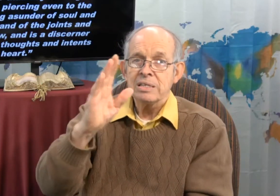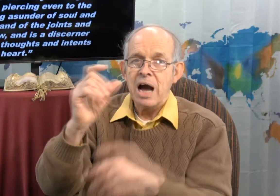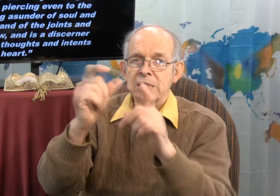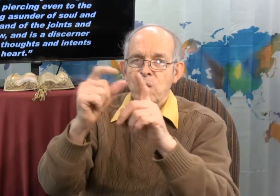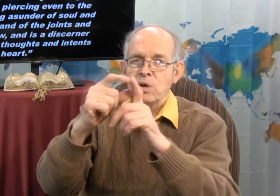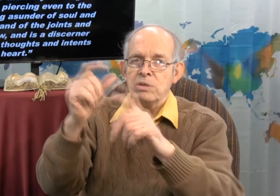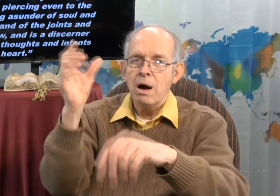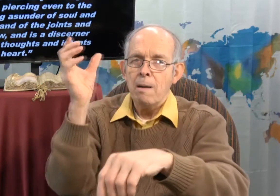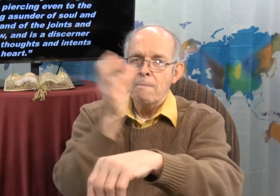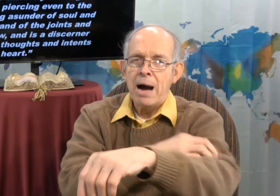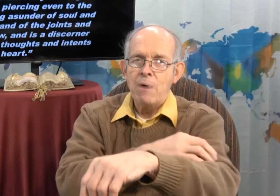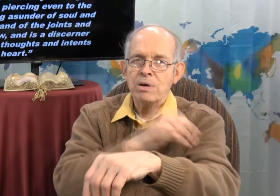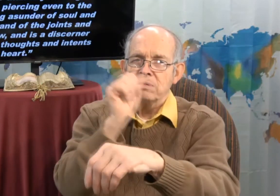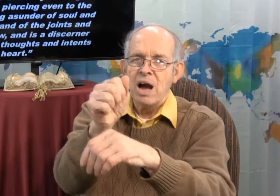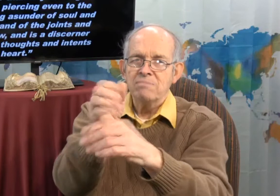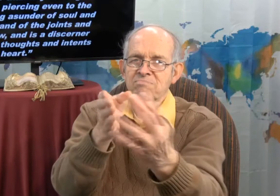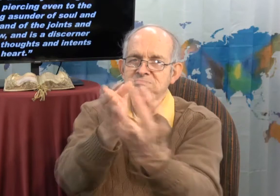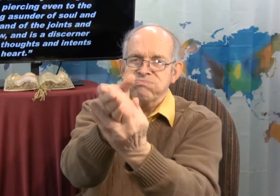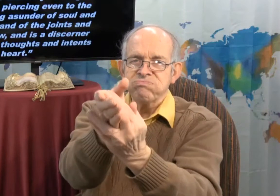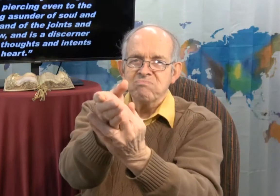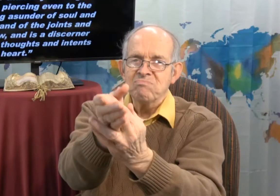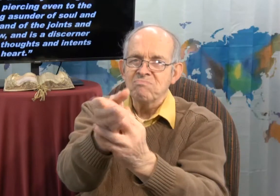God's will, power, God.